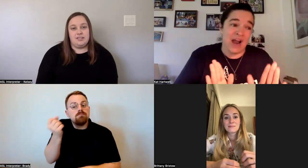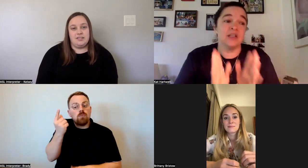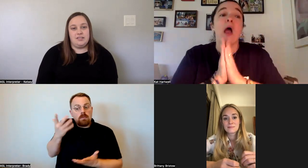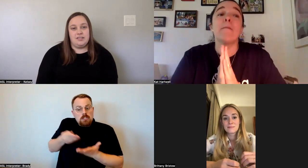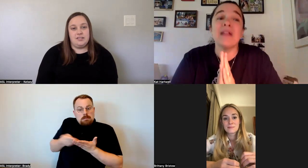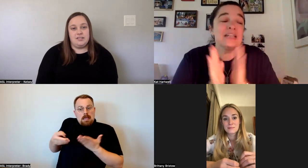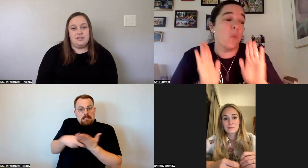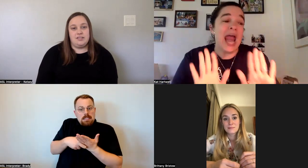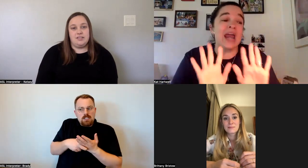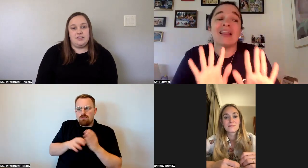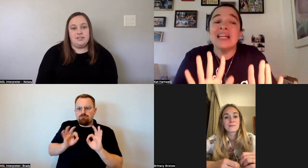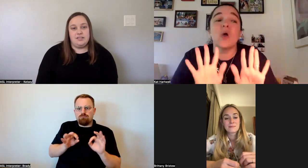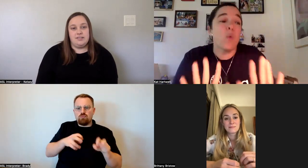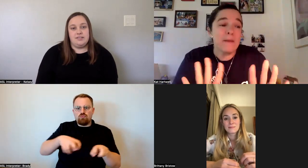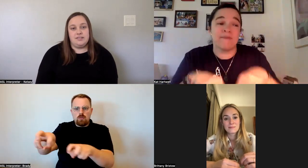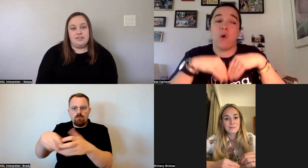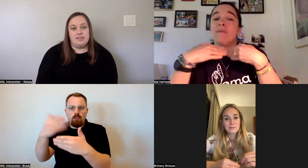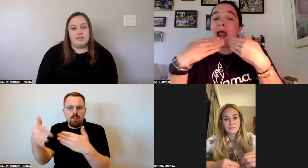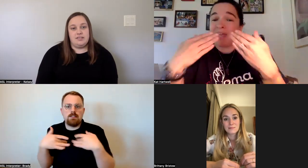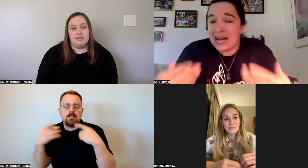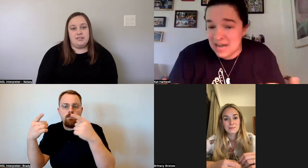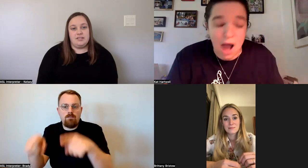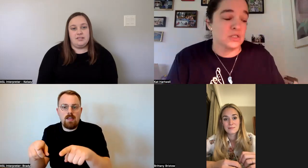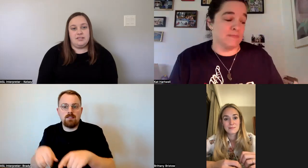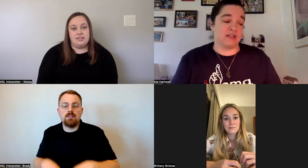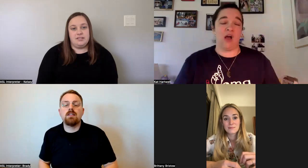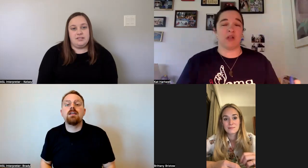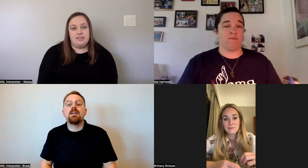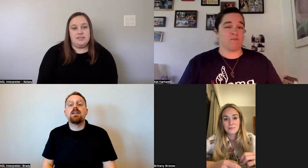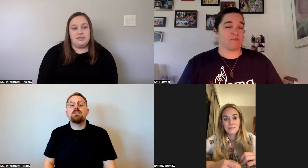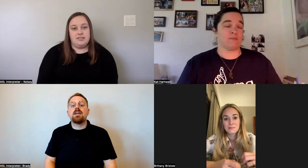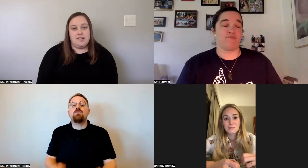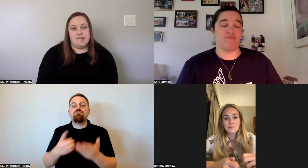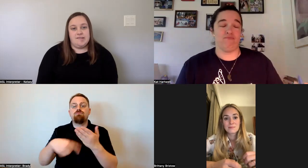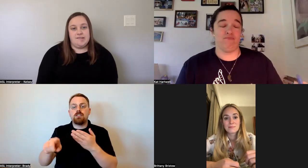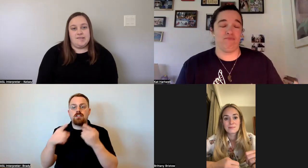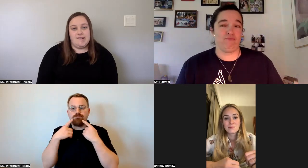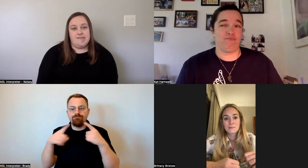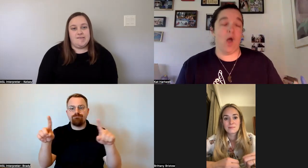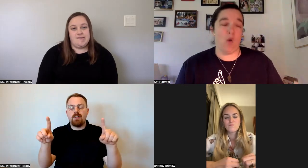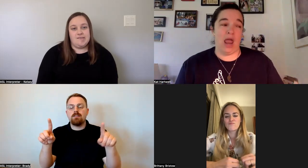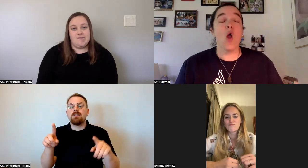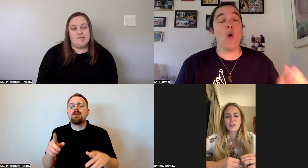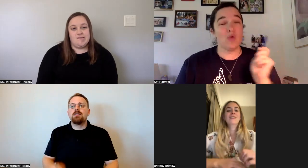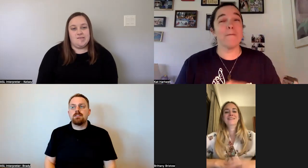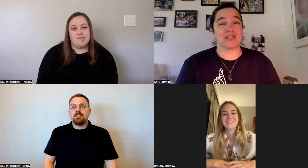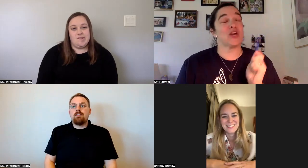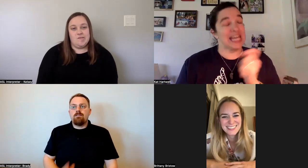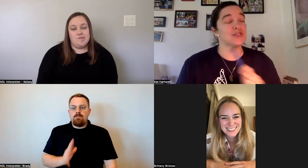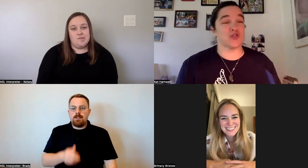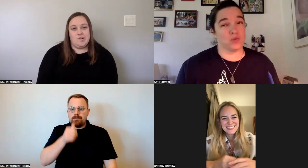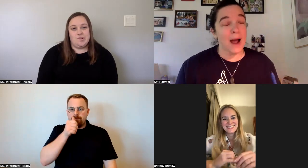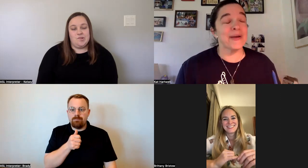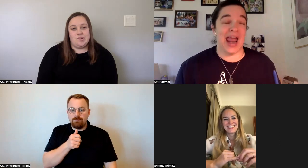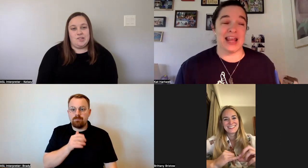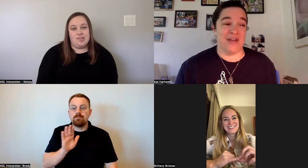next event. Please wait at least a week before we make the next announcement. I was like, okay, well, you make sure